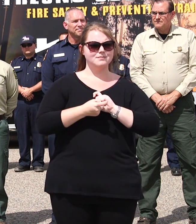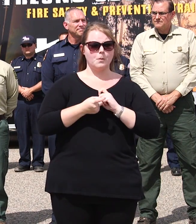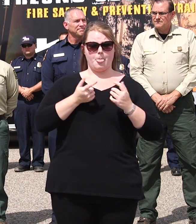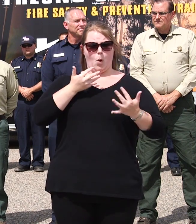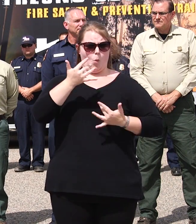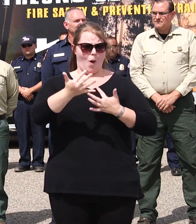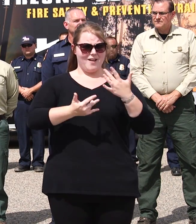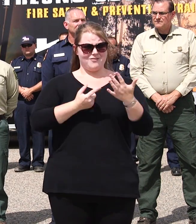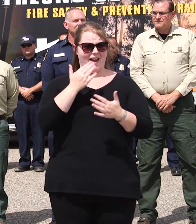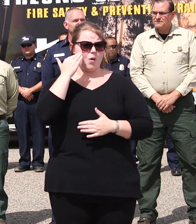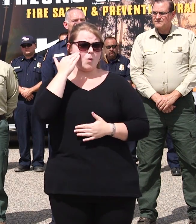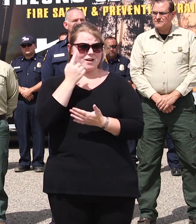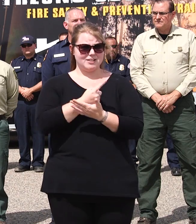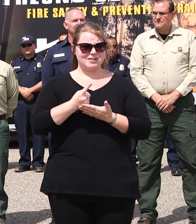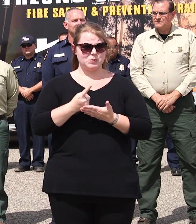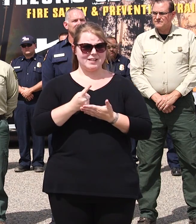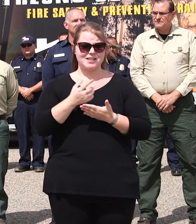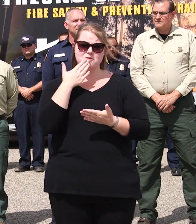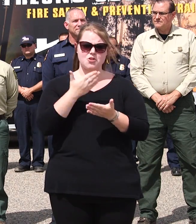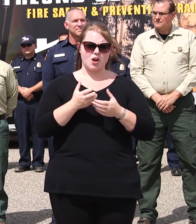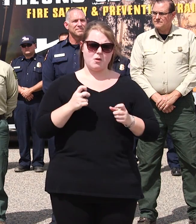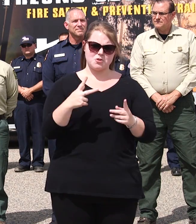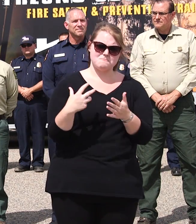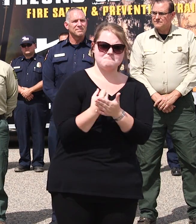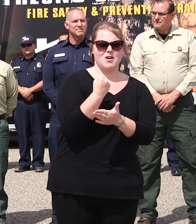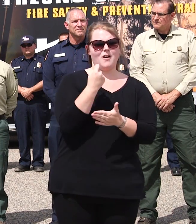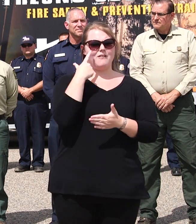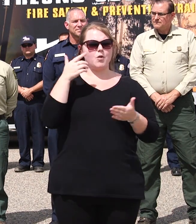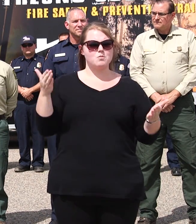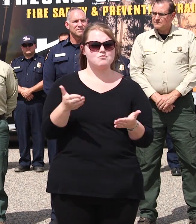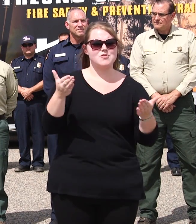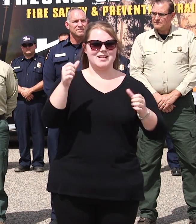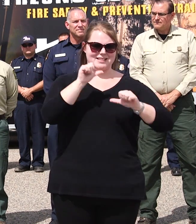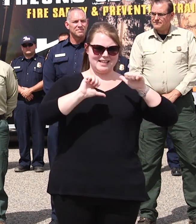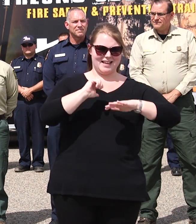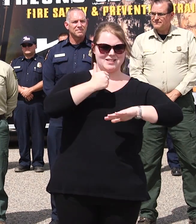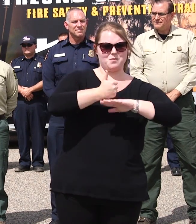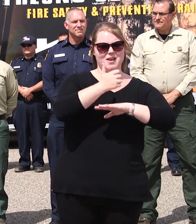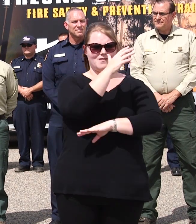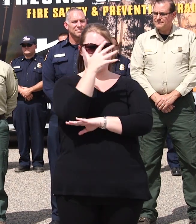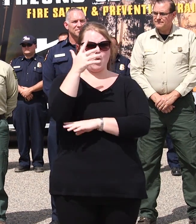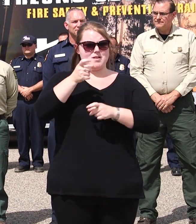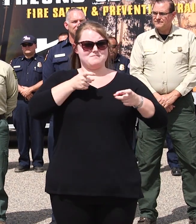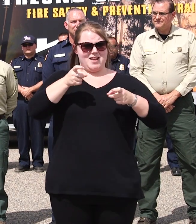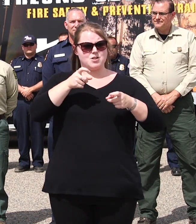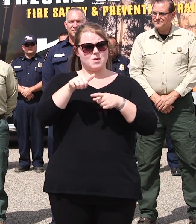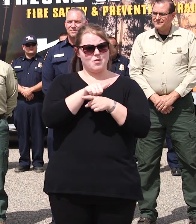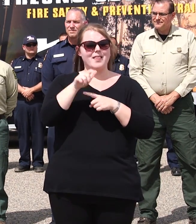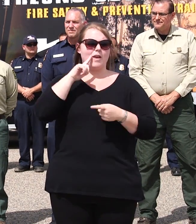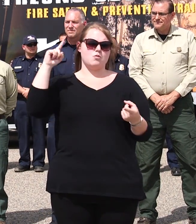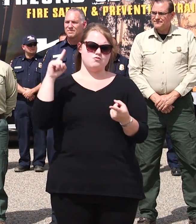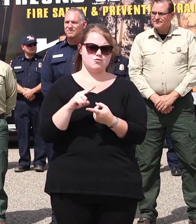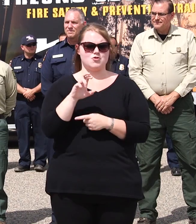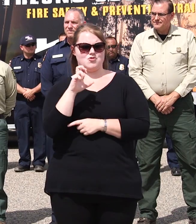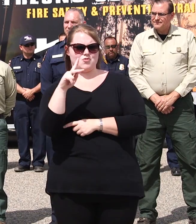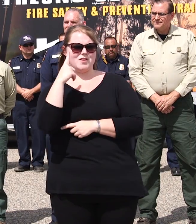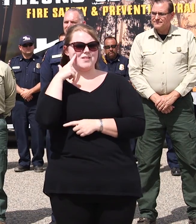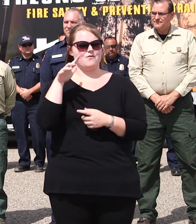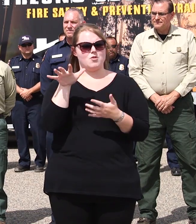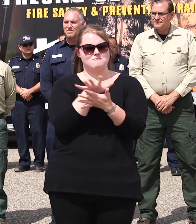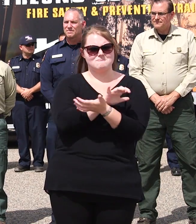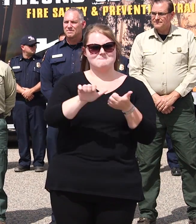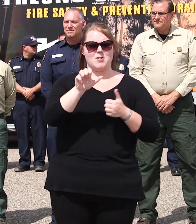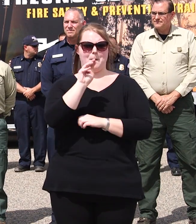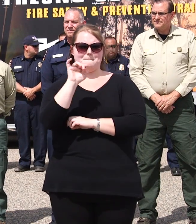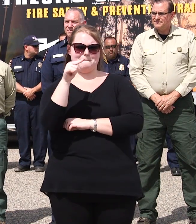an opportunity to promote proactive, science-based, ecologically sound forest management practices that will reduce the risk of these destructive